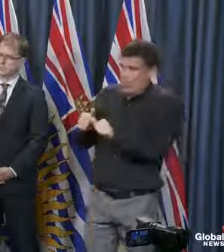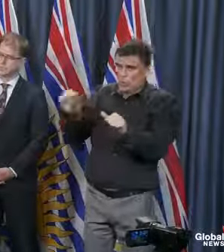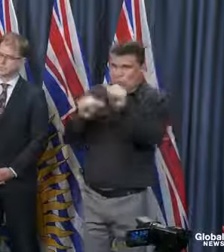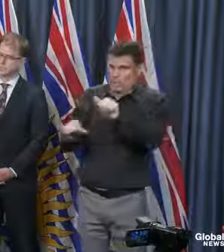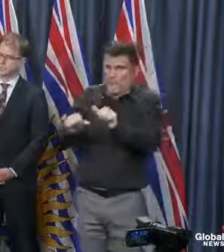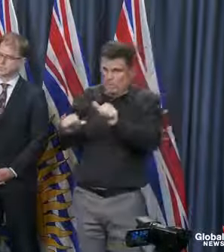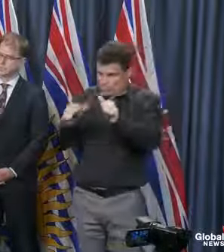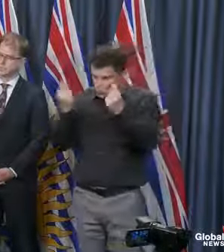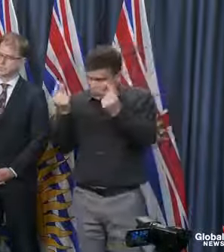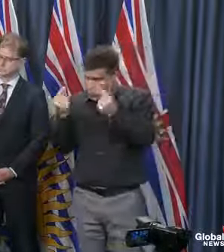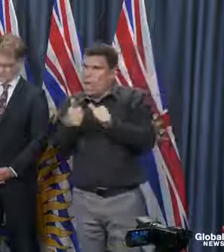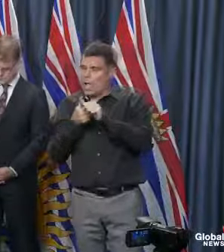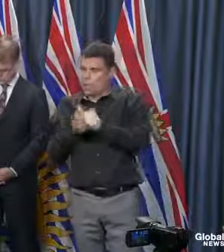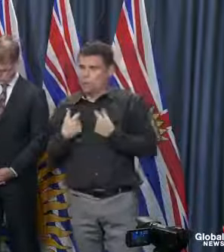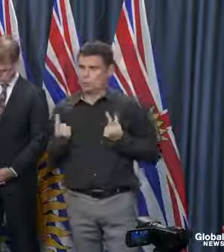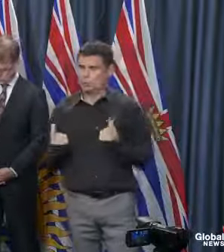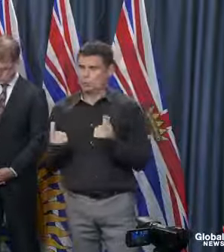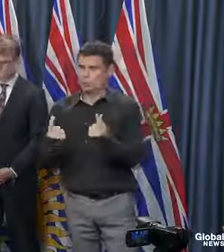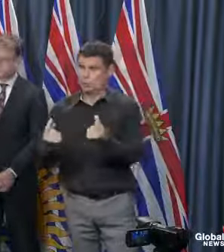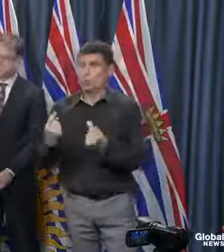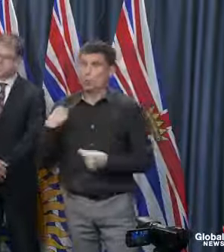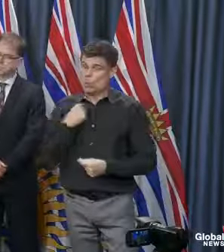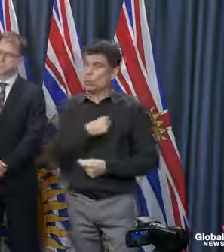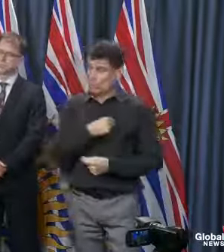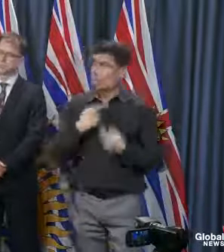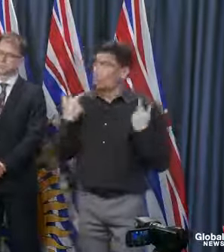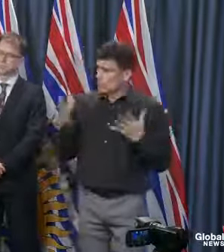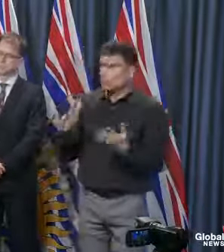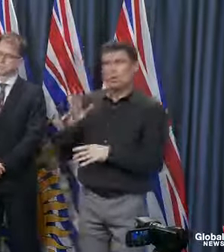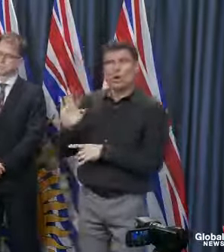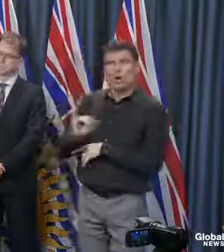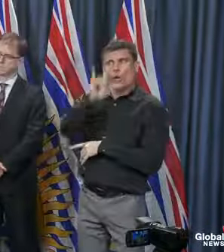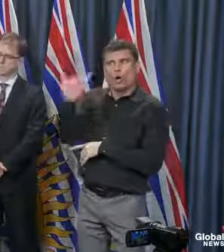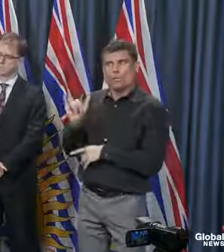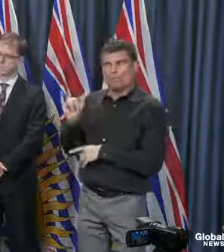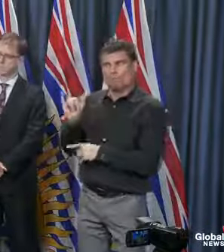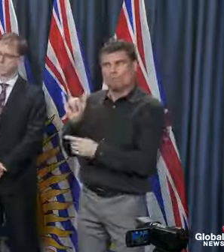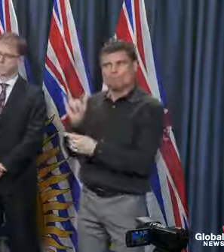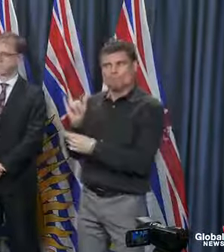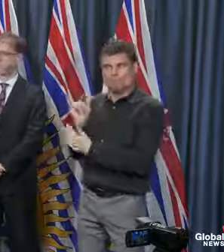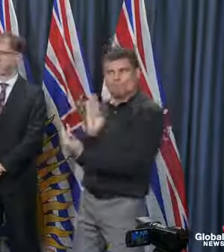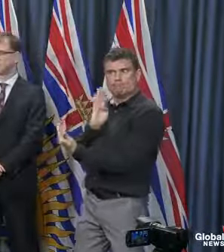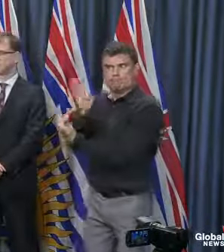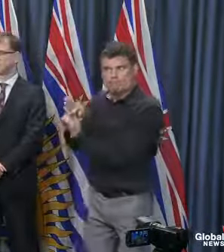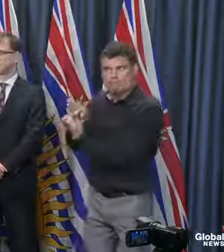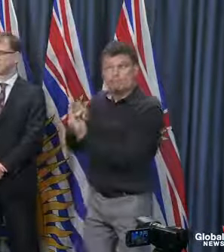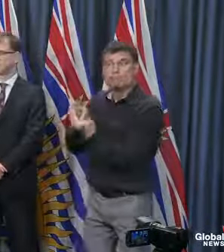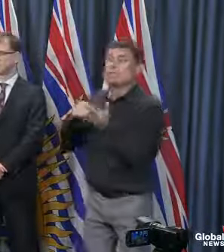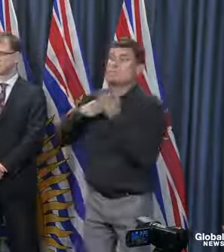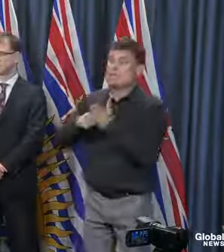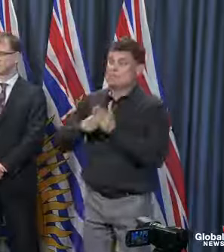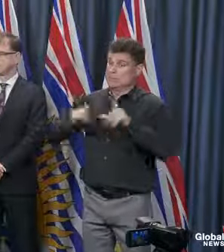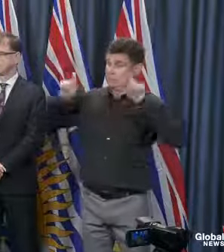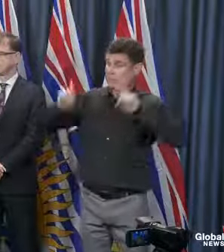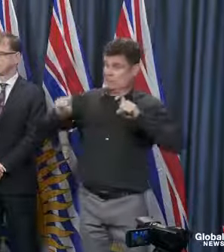taken some very strong actions quite early on, and certainly our testing strategy, I think, has protected us in many ways. And now